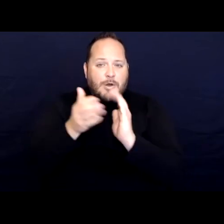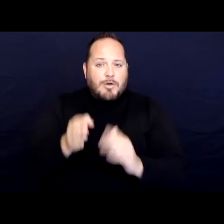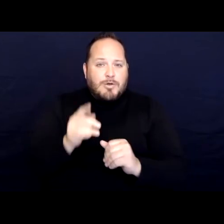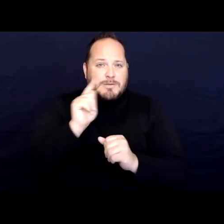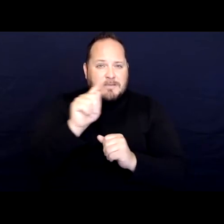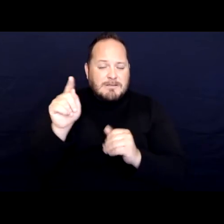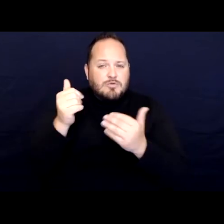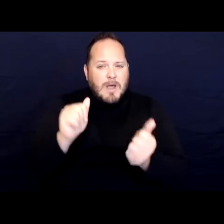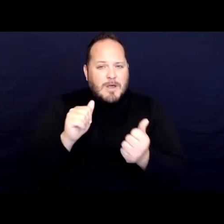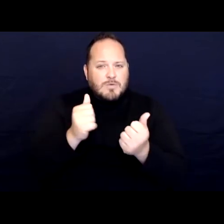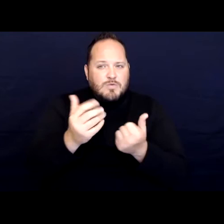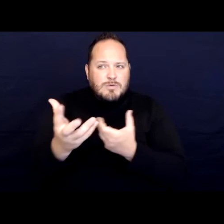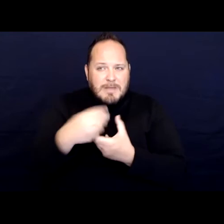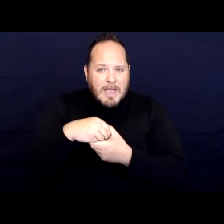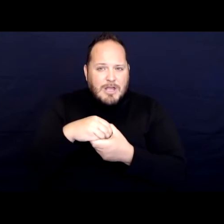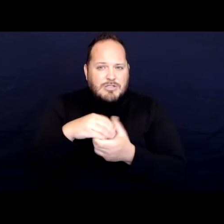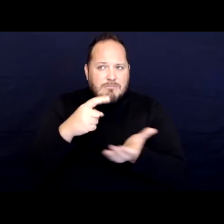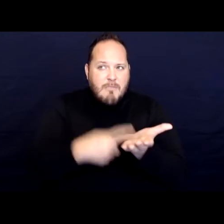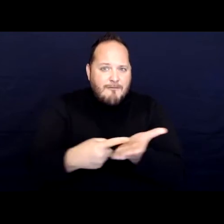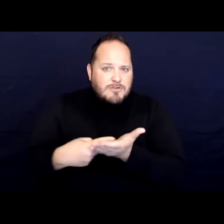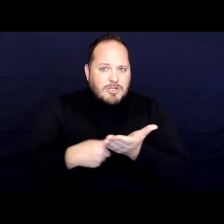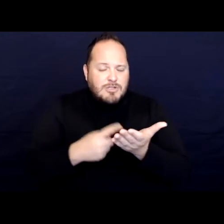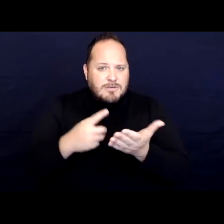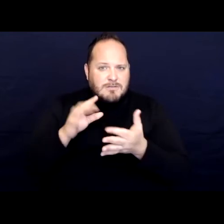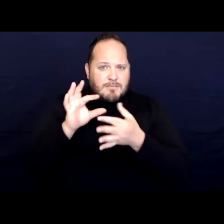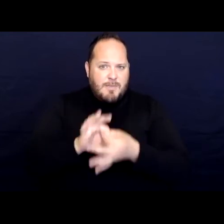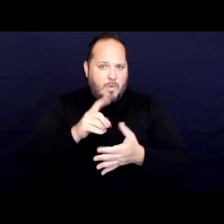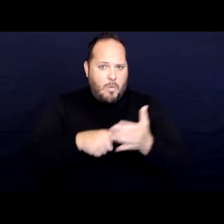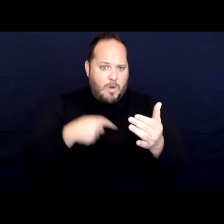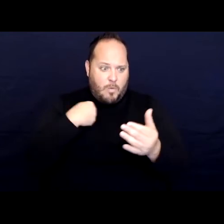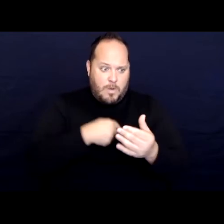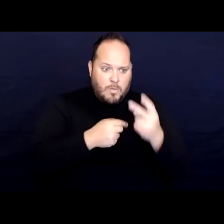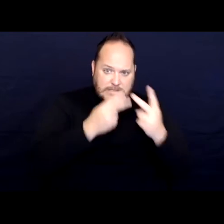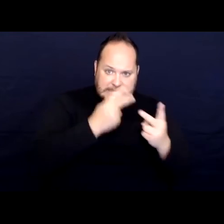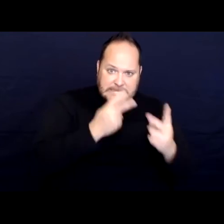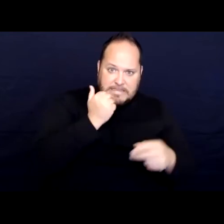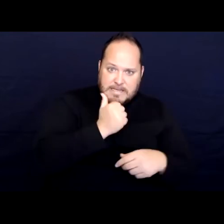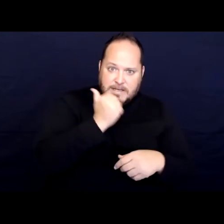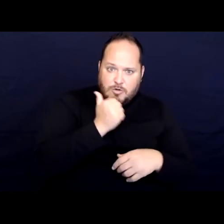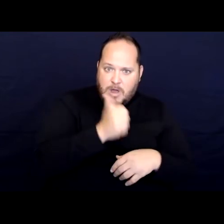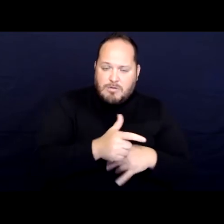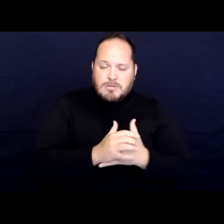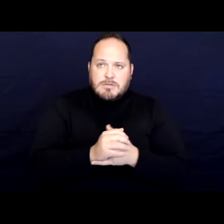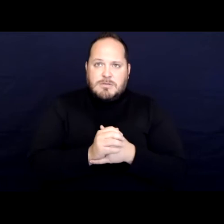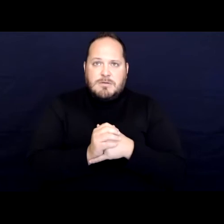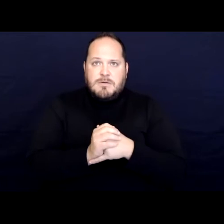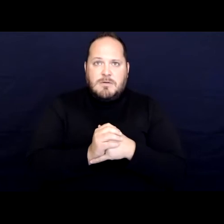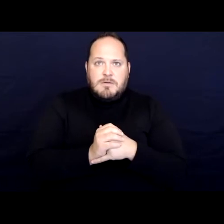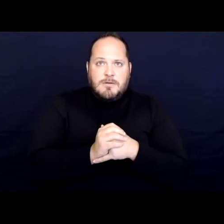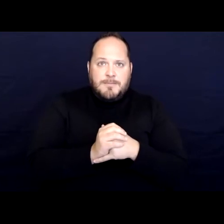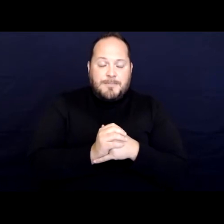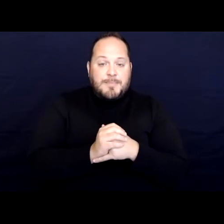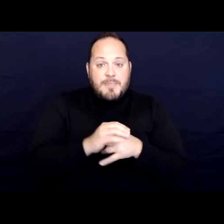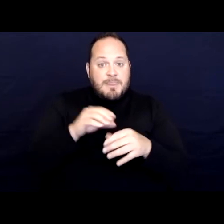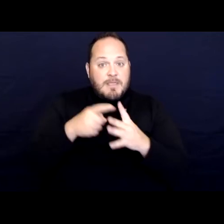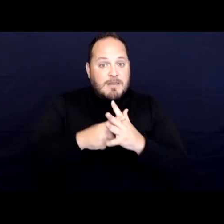conversations about what we were seeing on the ground. And initially, those